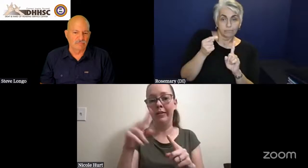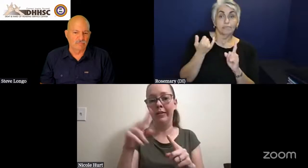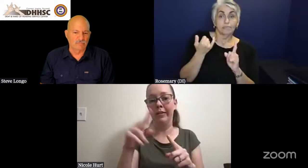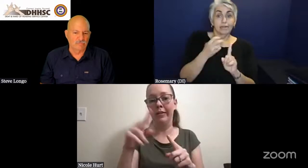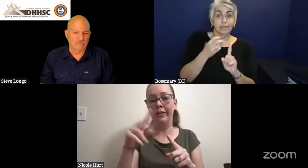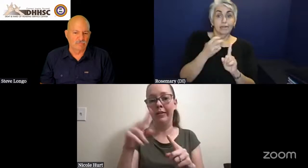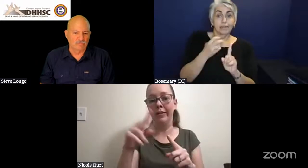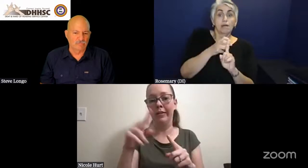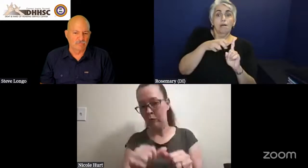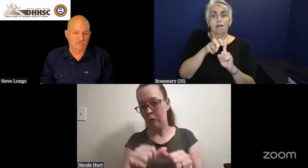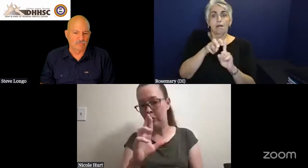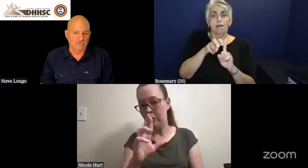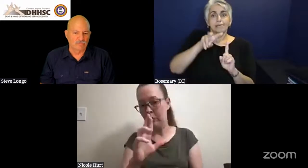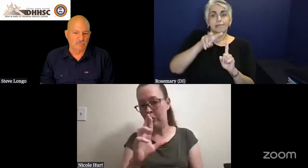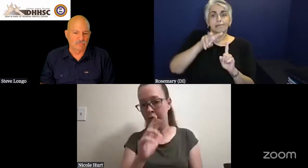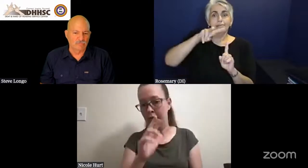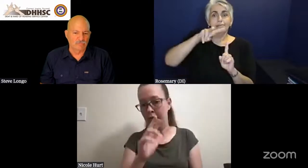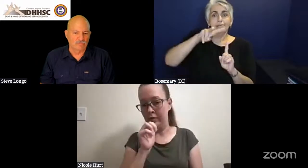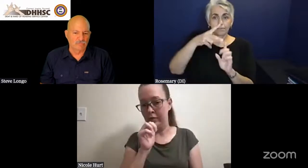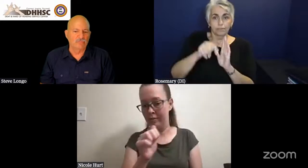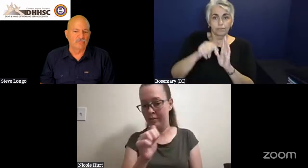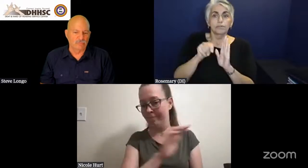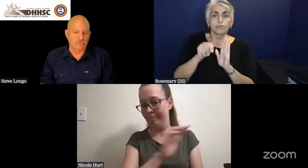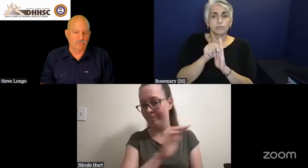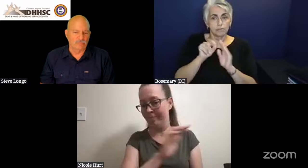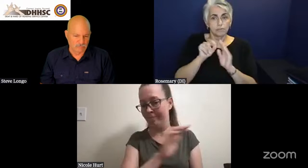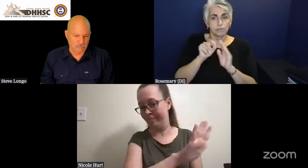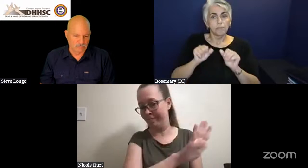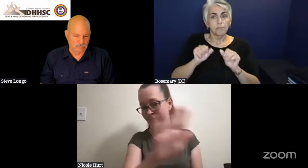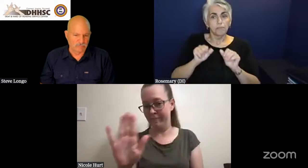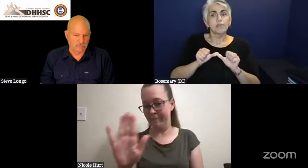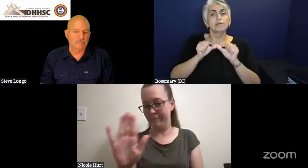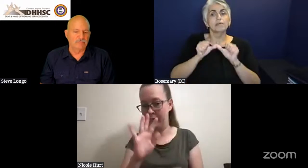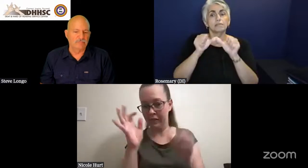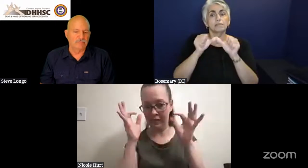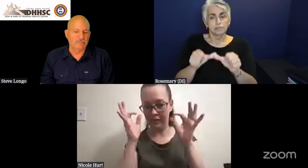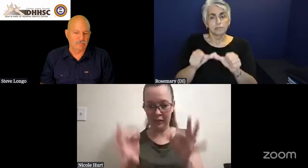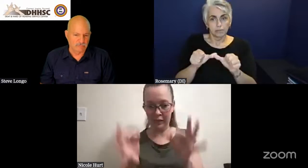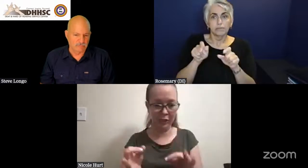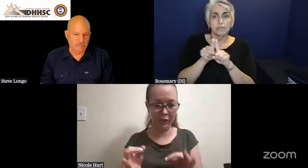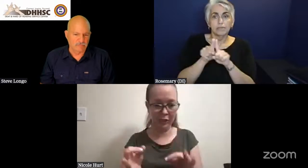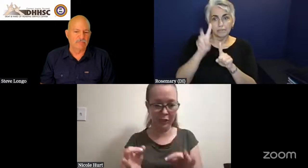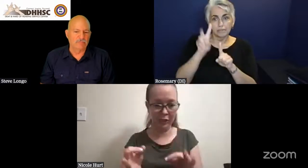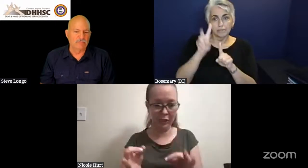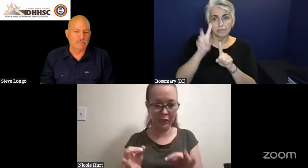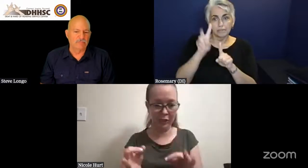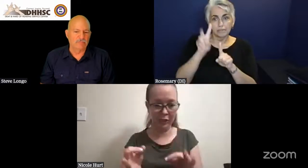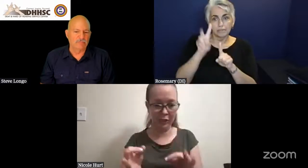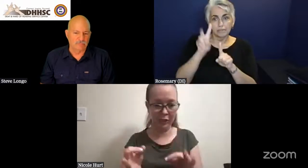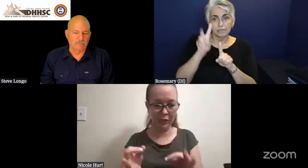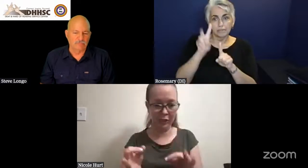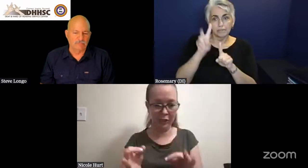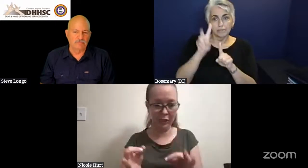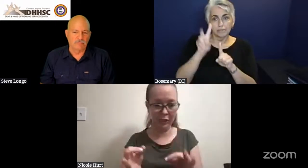here 2 years as of September, past September, and I can